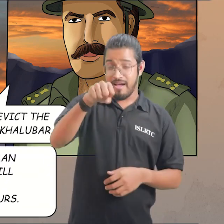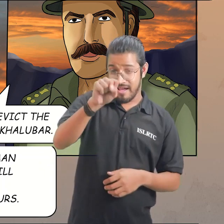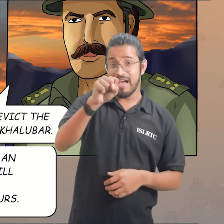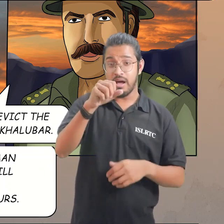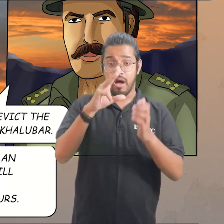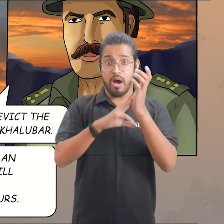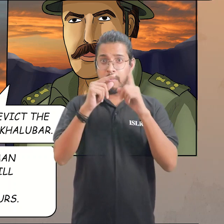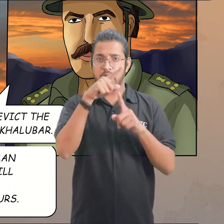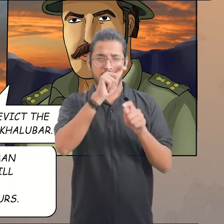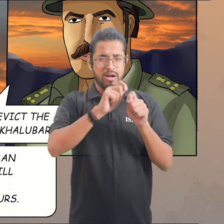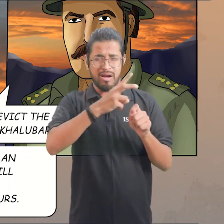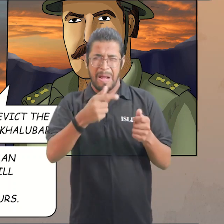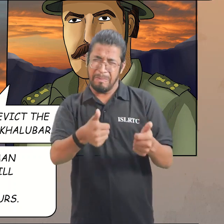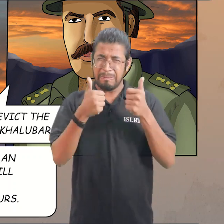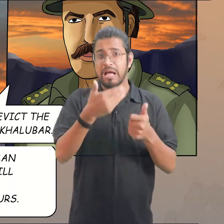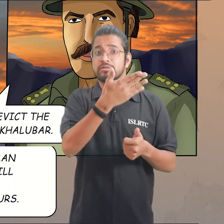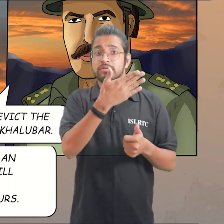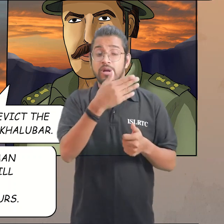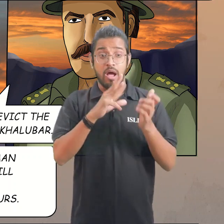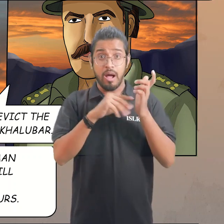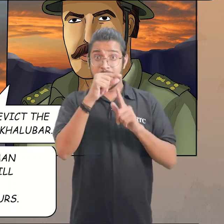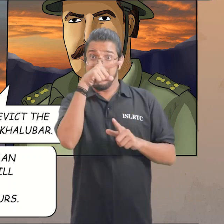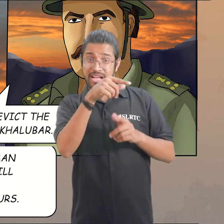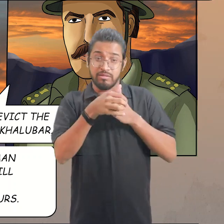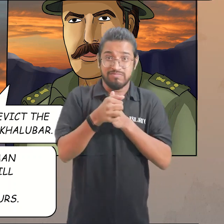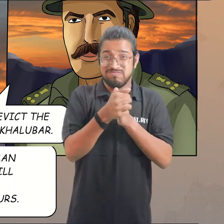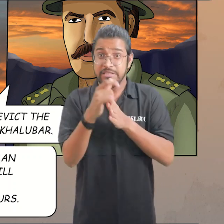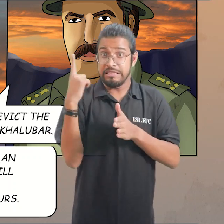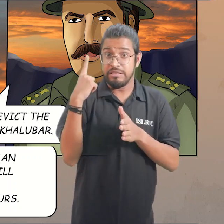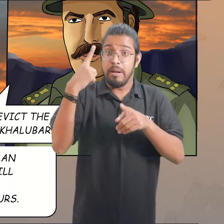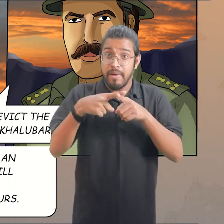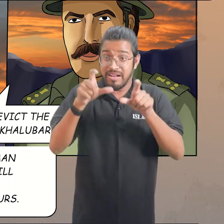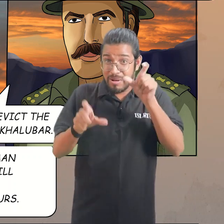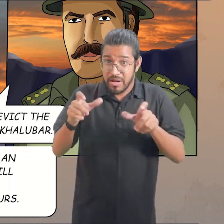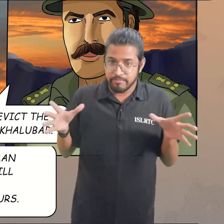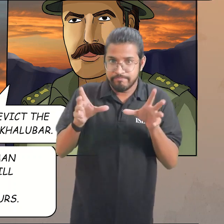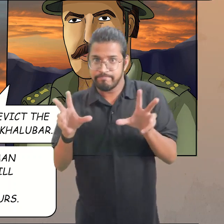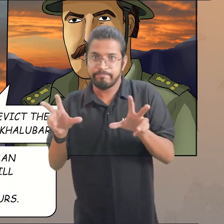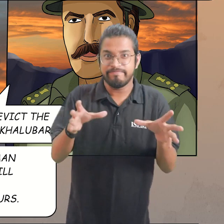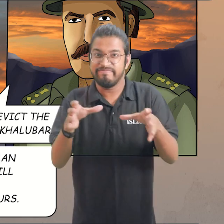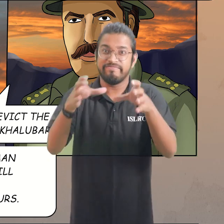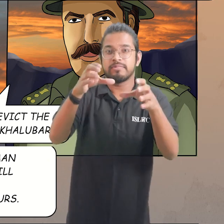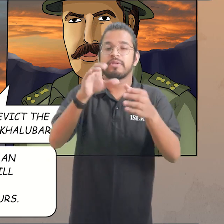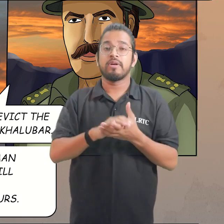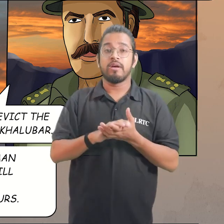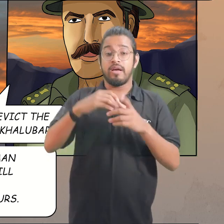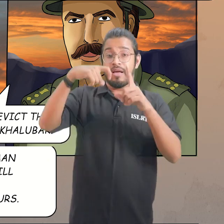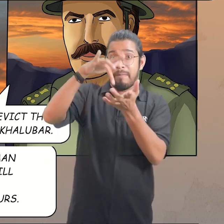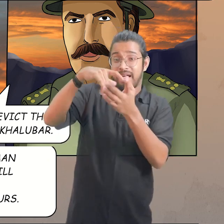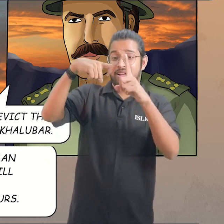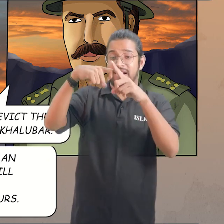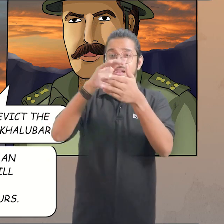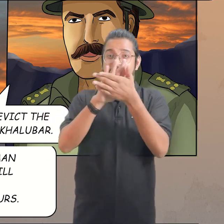Of course, sir. Manoj is the best man for the task. He will lead, and I will personally lead the operation to back